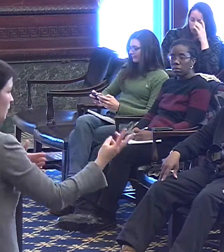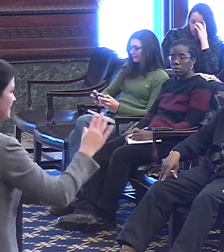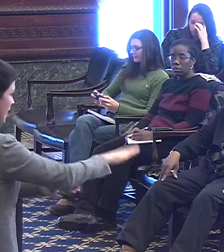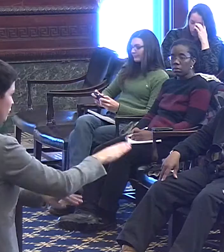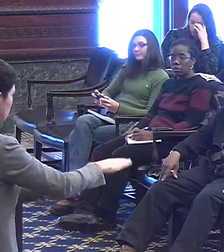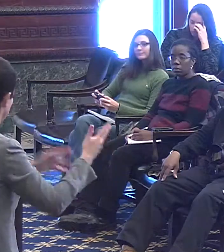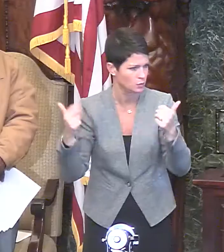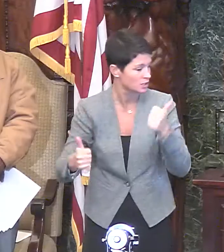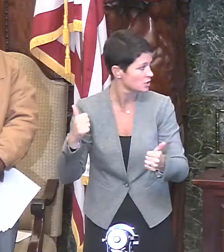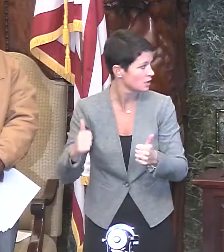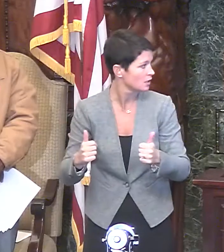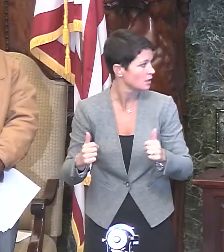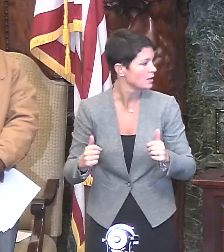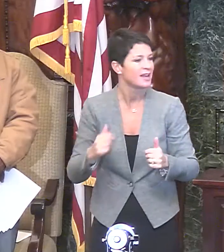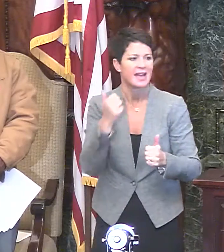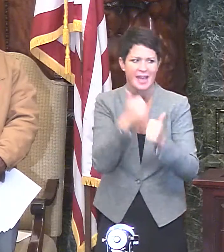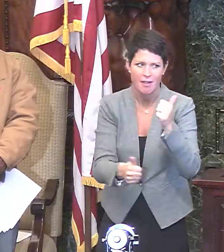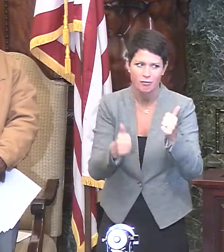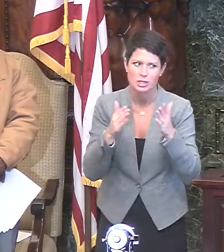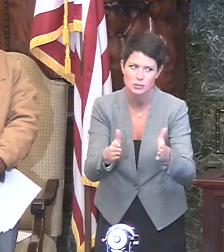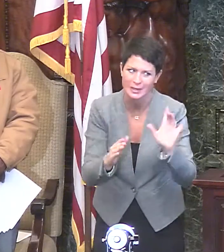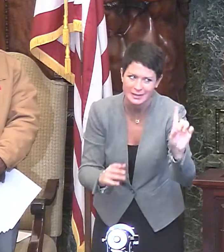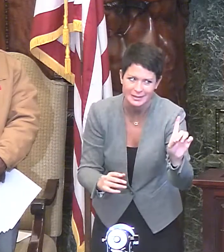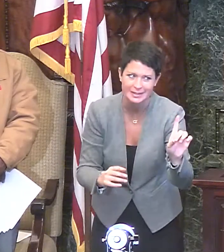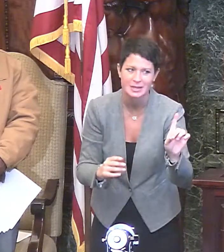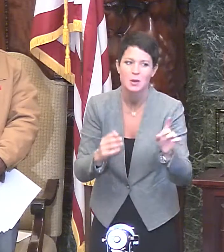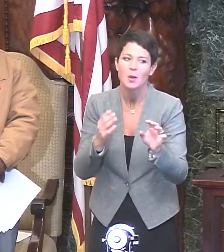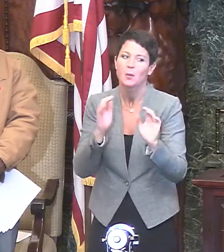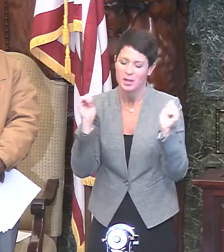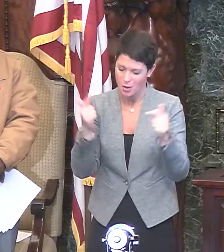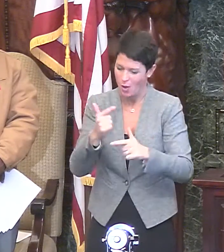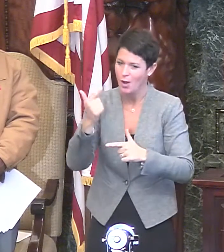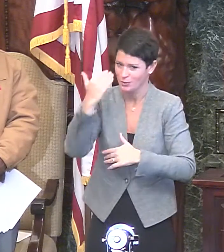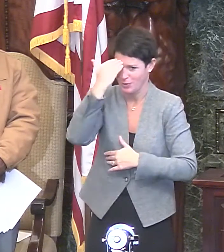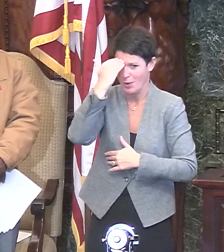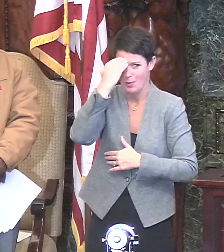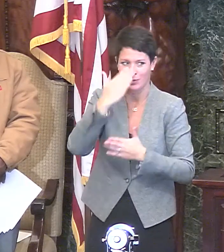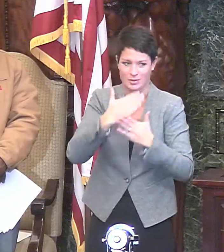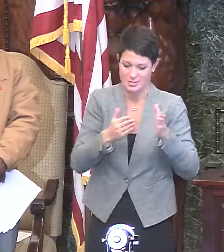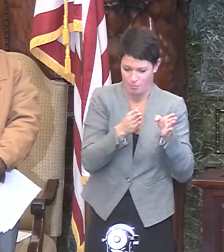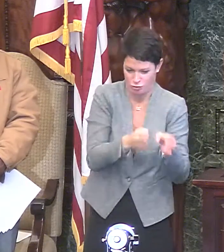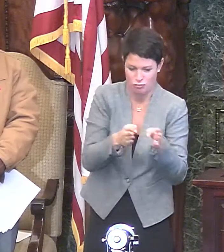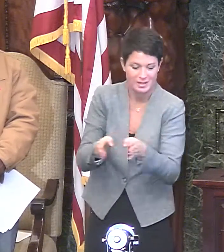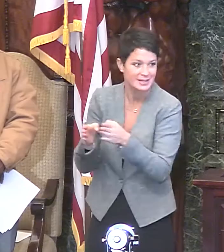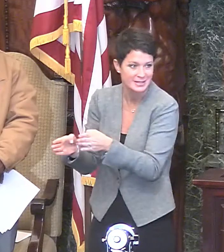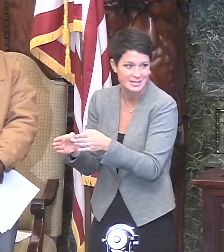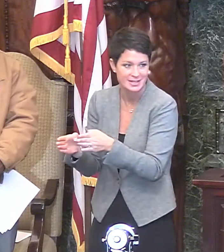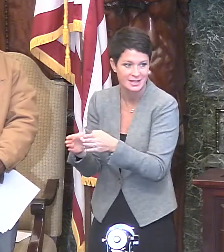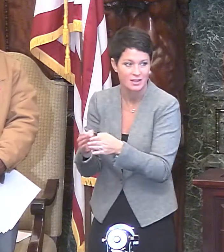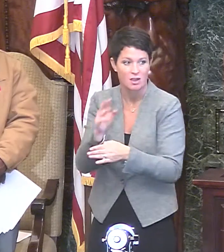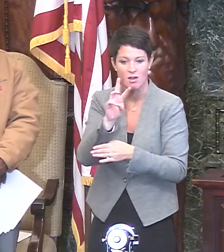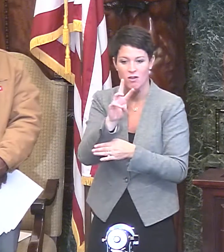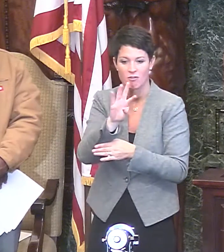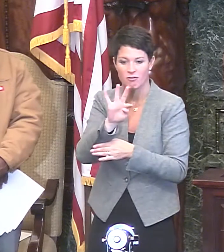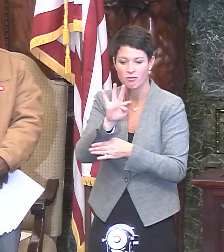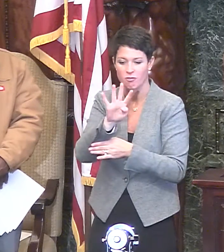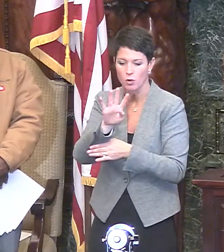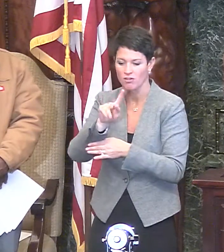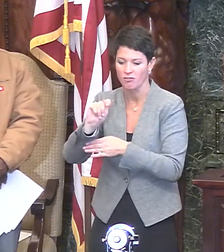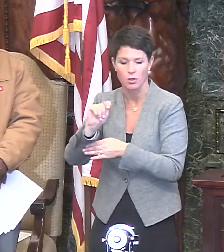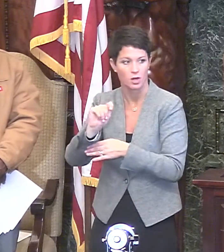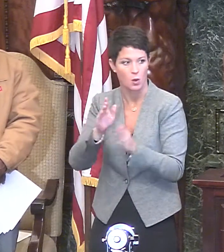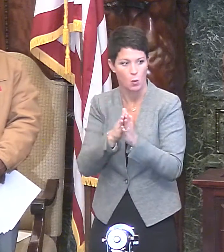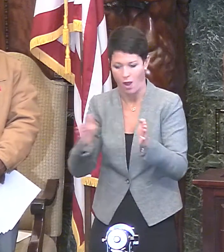Well, I want to be careful with you saying every street, because we all know that there's some streets that are 4-foot wide cartways. That is not